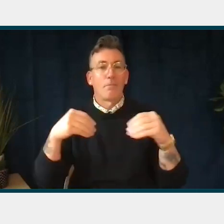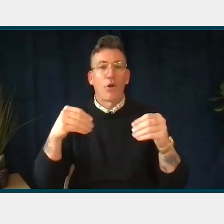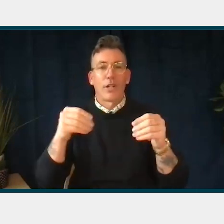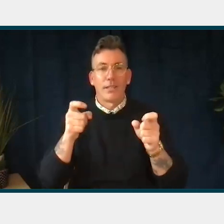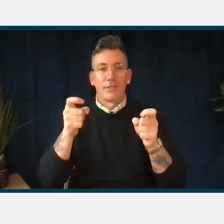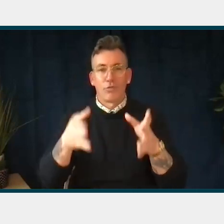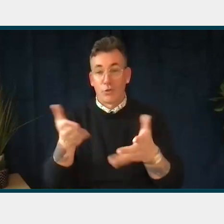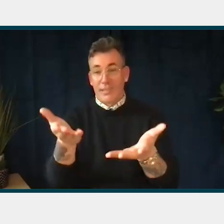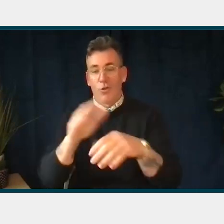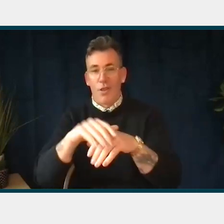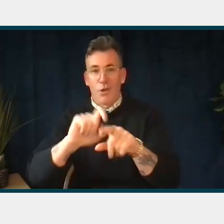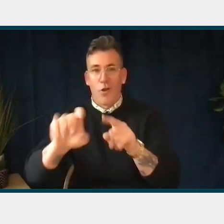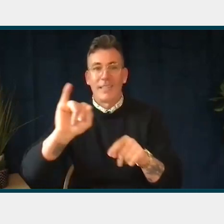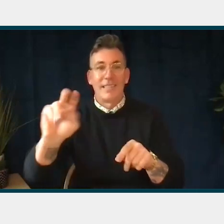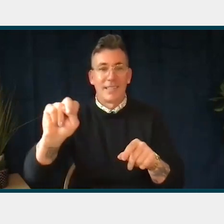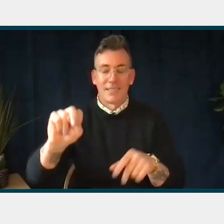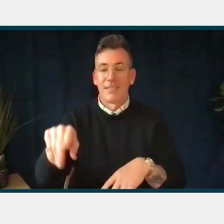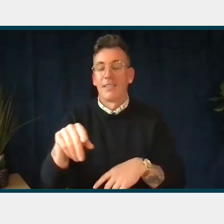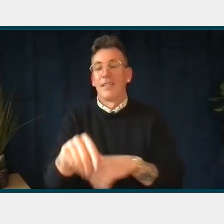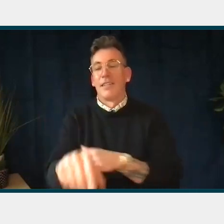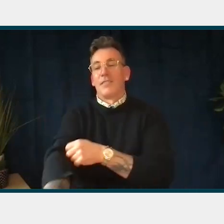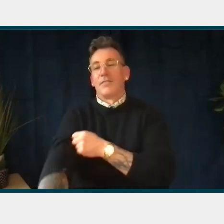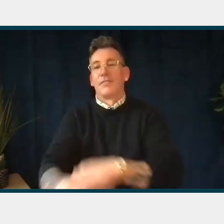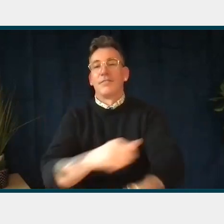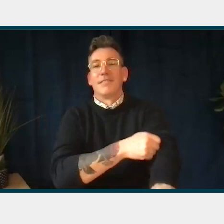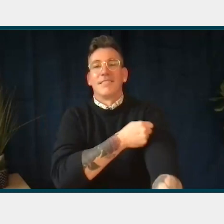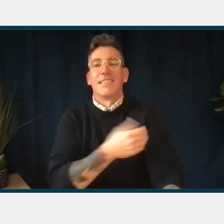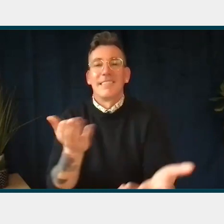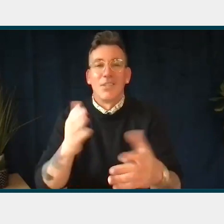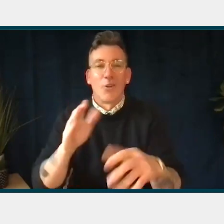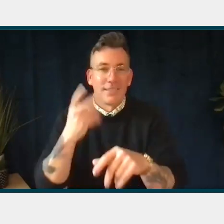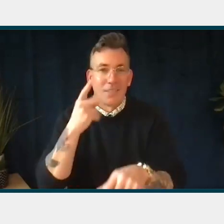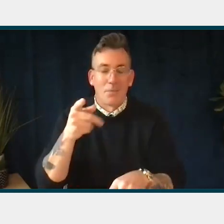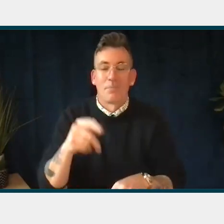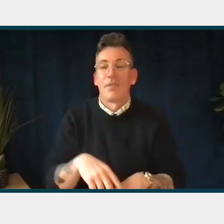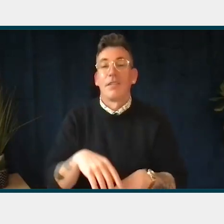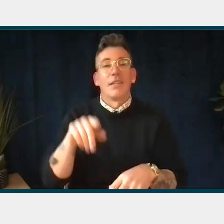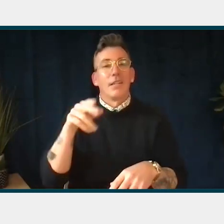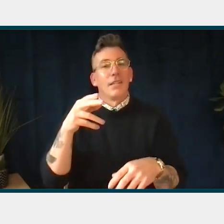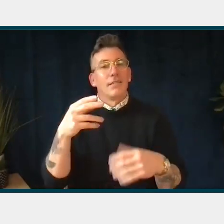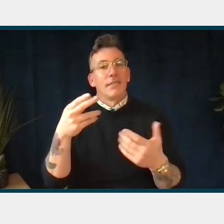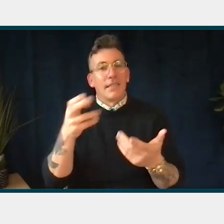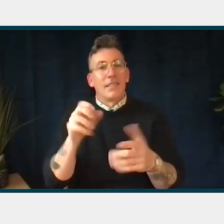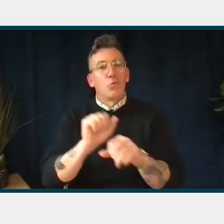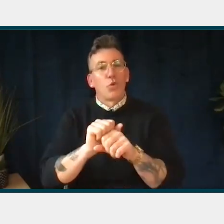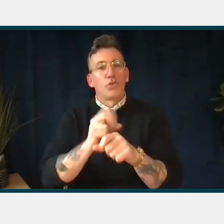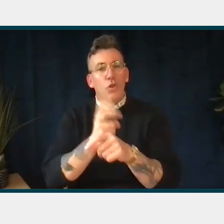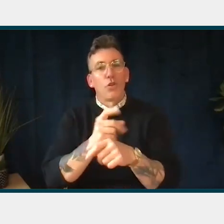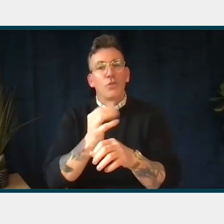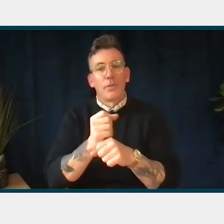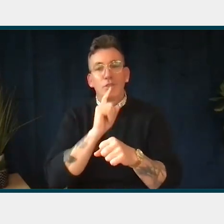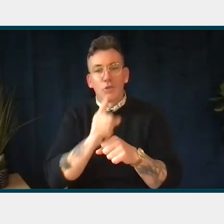reaction. And so our marketing directors here on this call, actually, I see